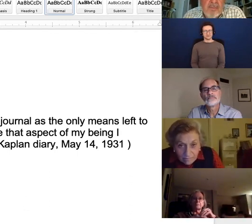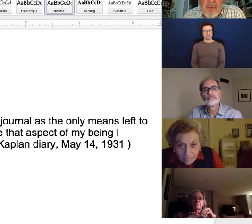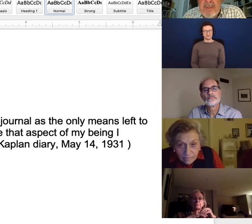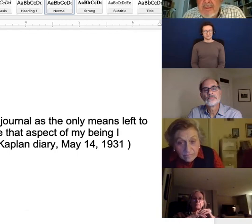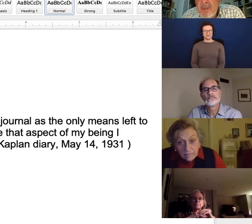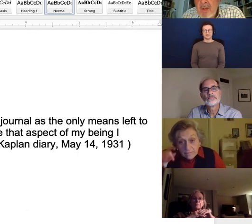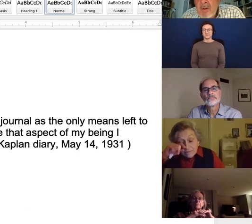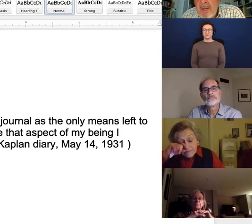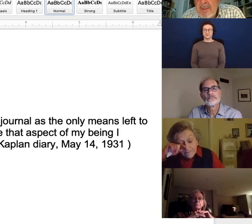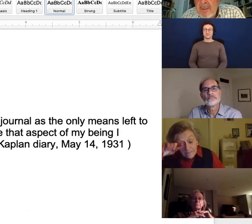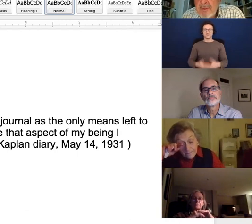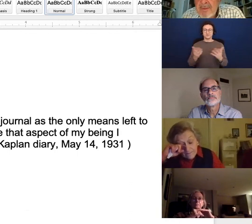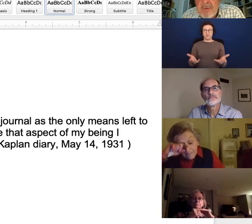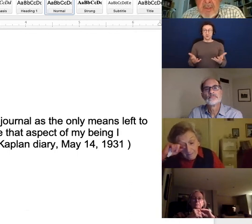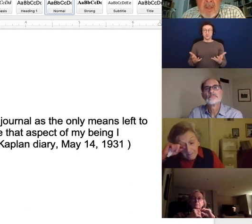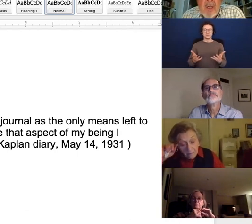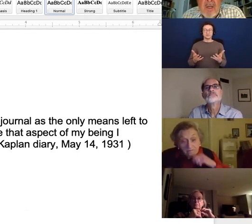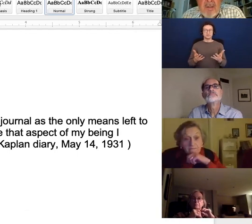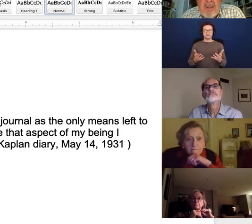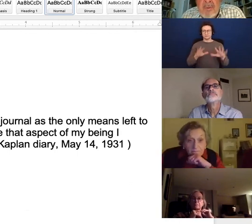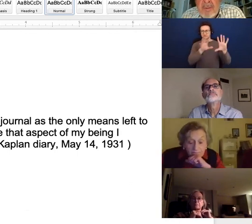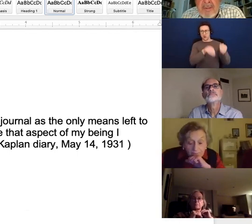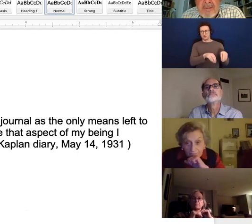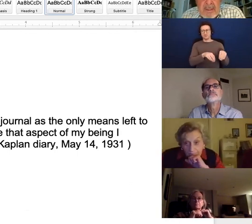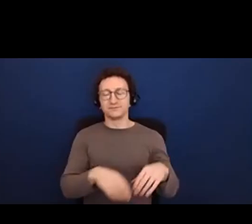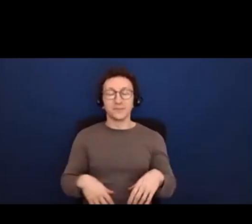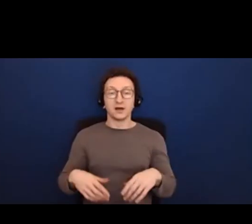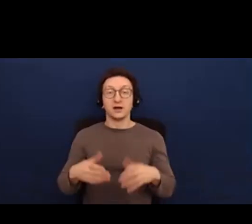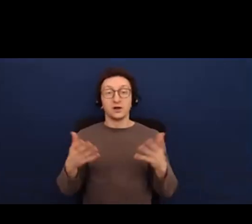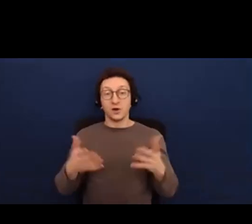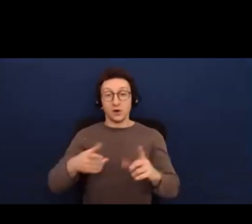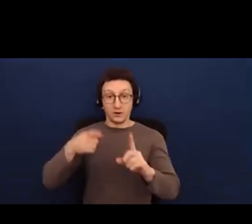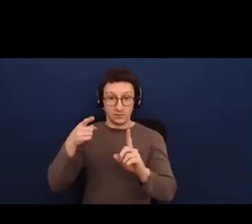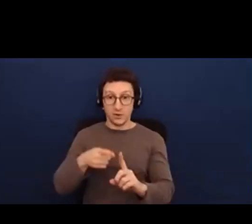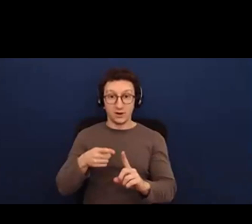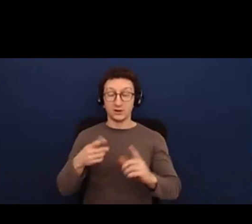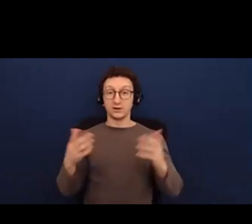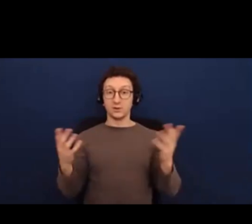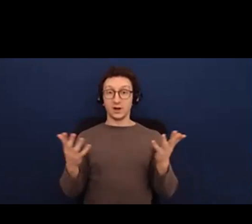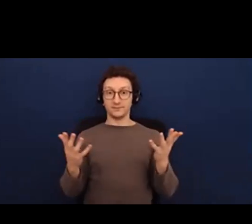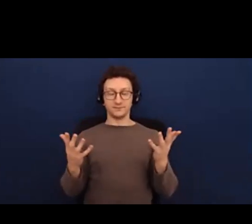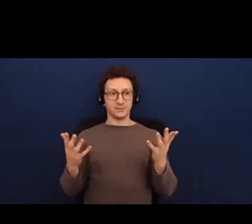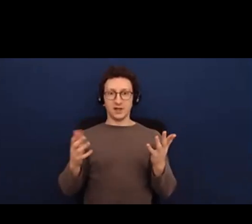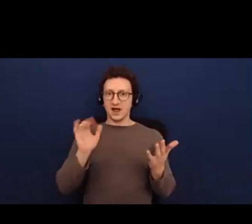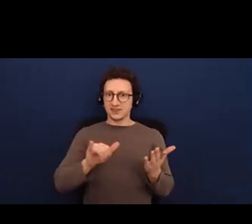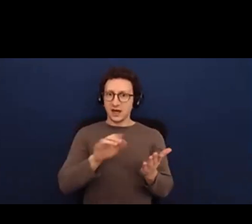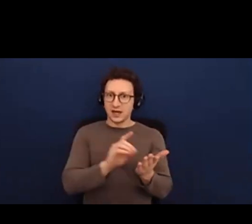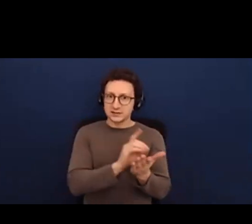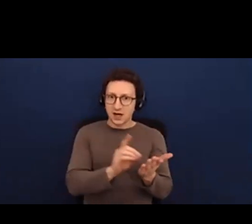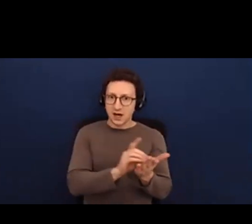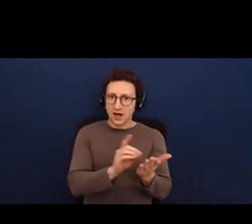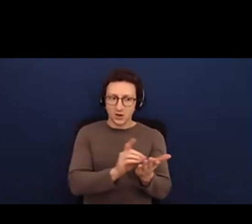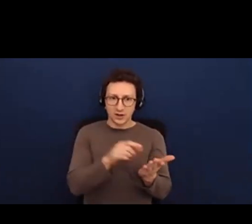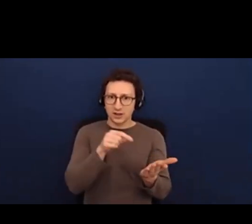the point is, we can go back to the other screen. The point is that the diary in other words, contains his